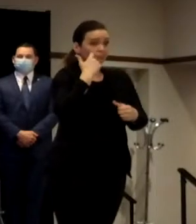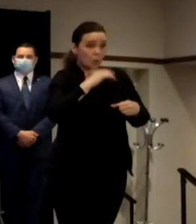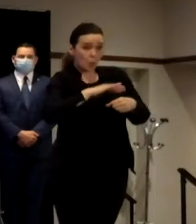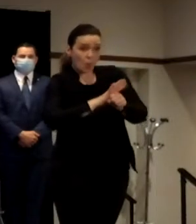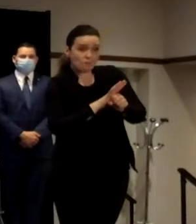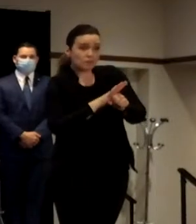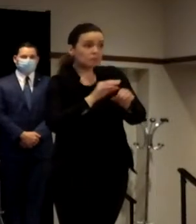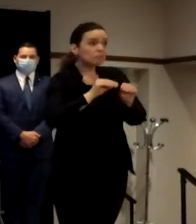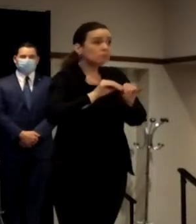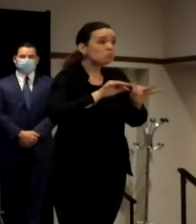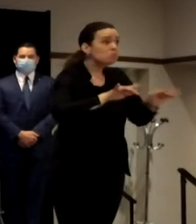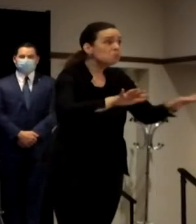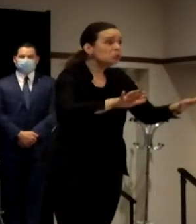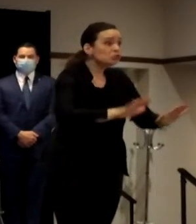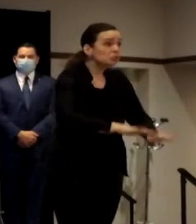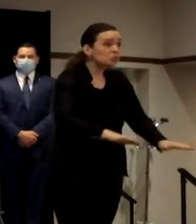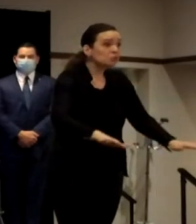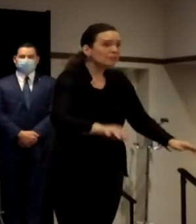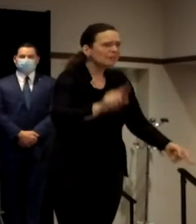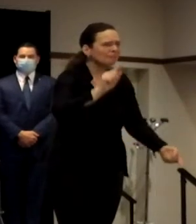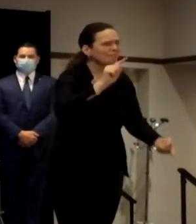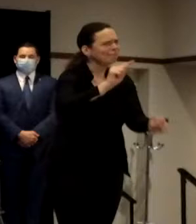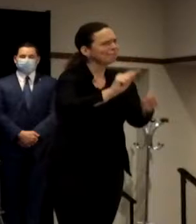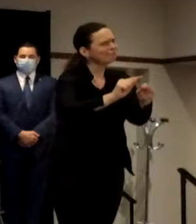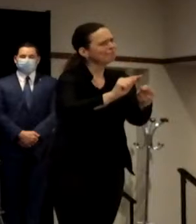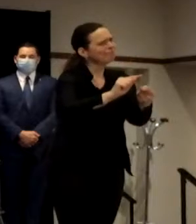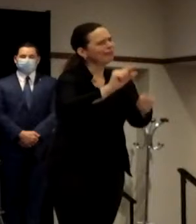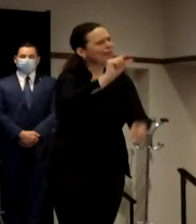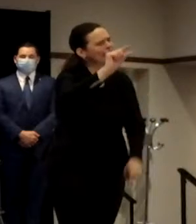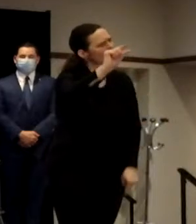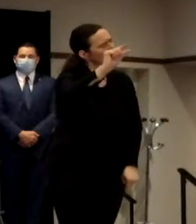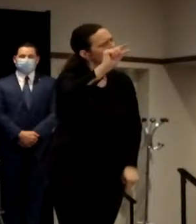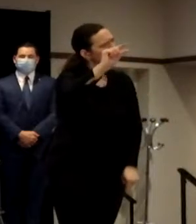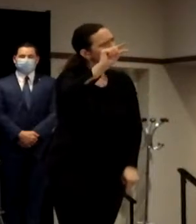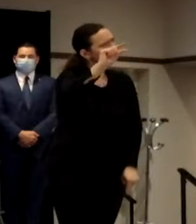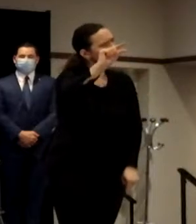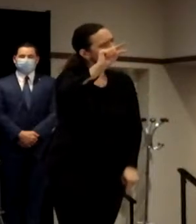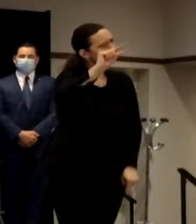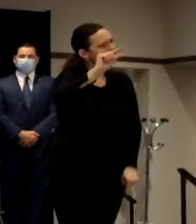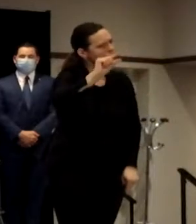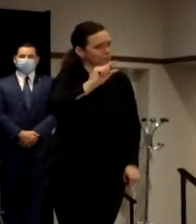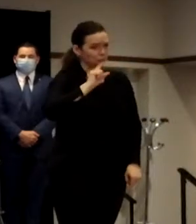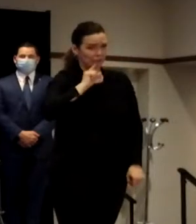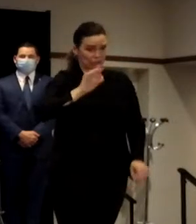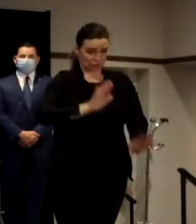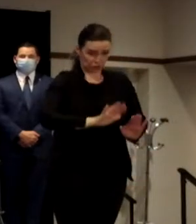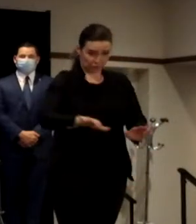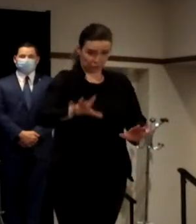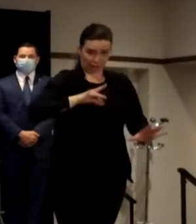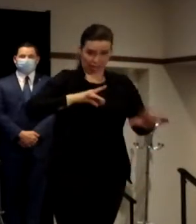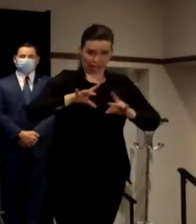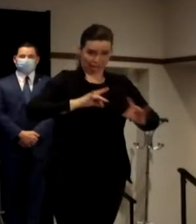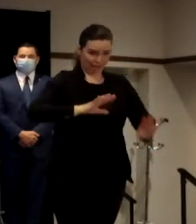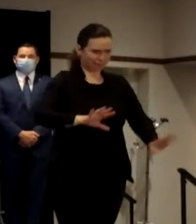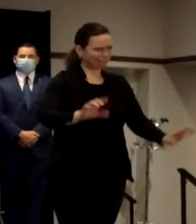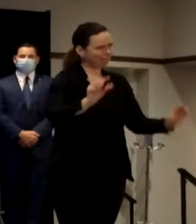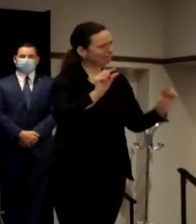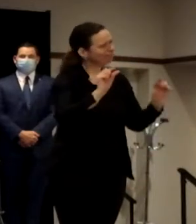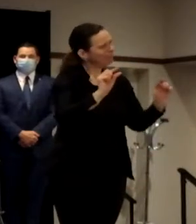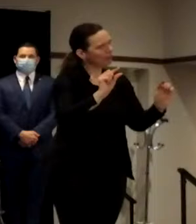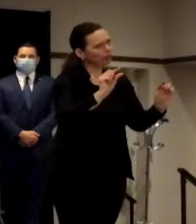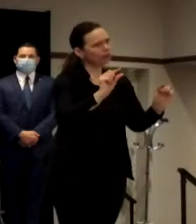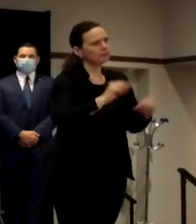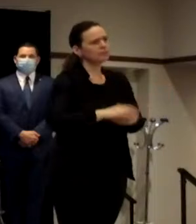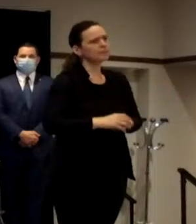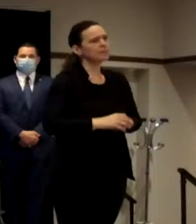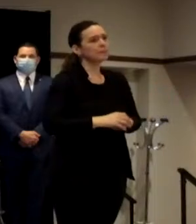children, which we saw that we know by the data at this point. It's no different when they're doing online, staying home, or when they're out with their